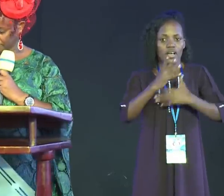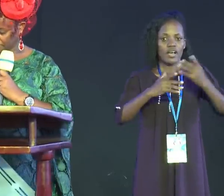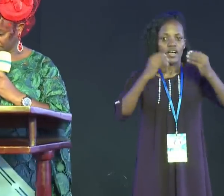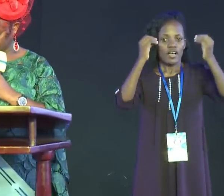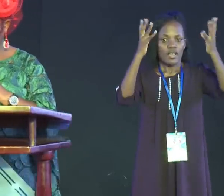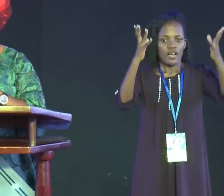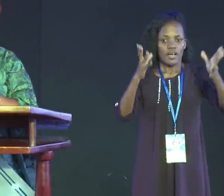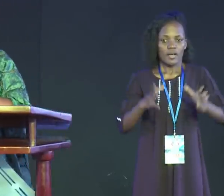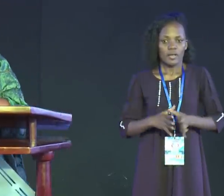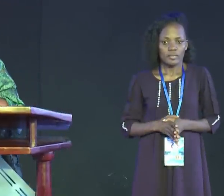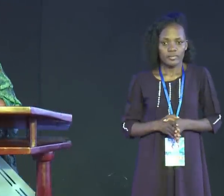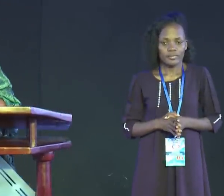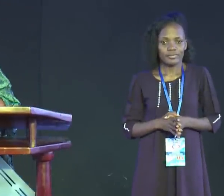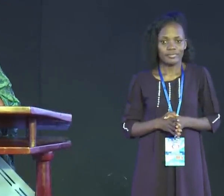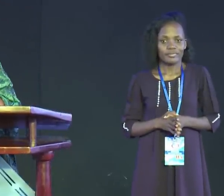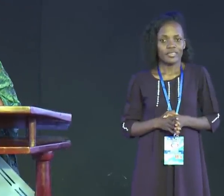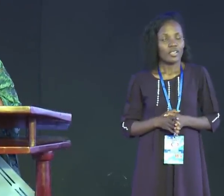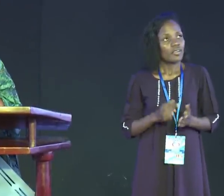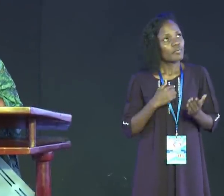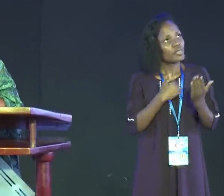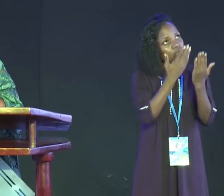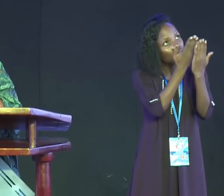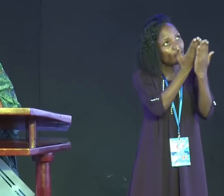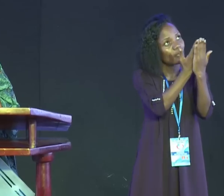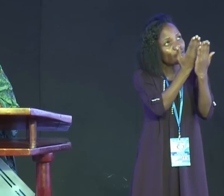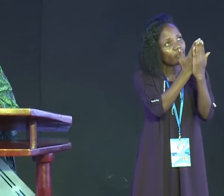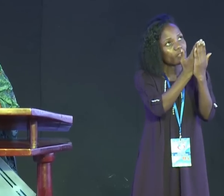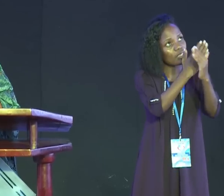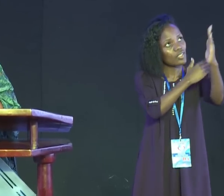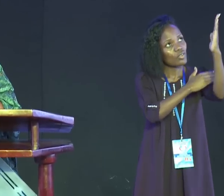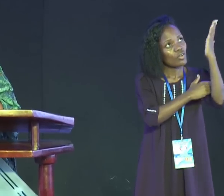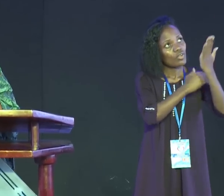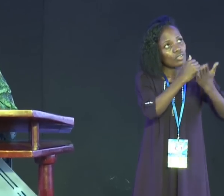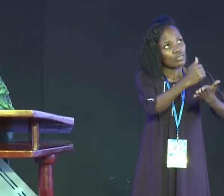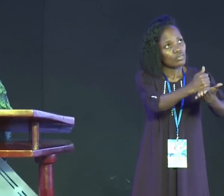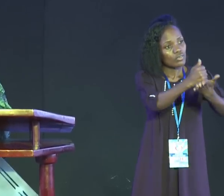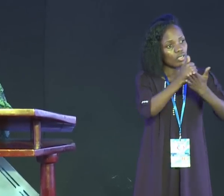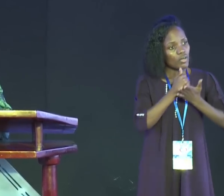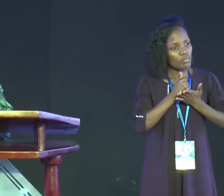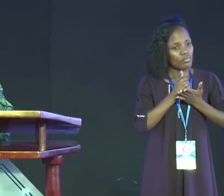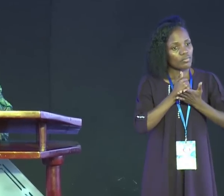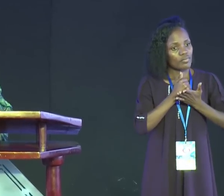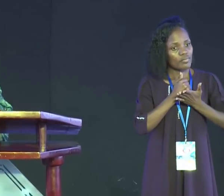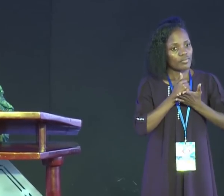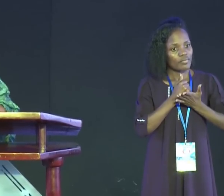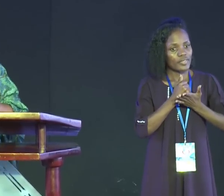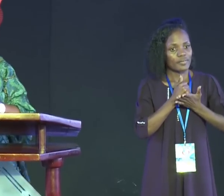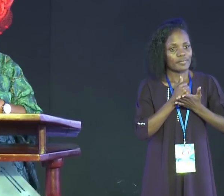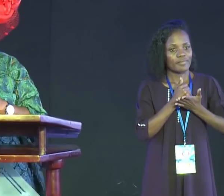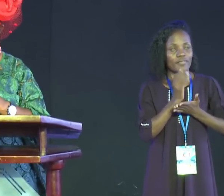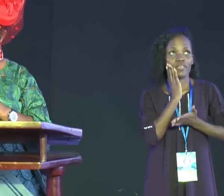Hallelujah. Amen. Nasabye kisa kinyambe kimbere. I prayed for the grace to uphold